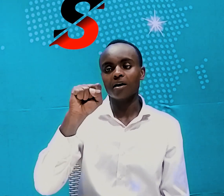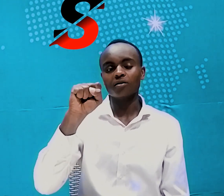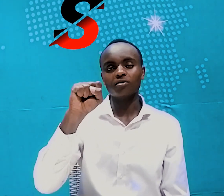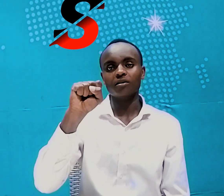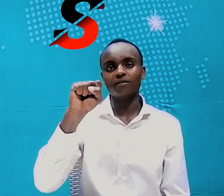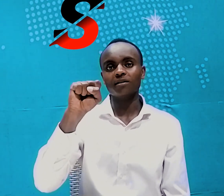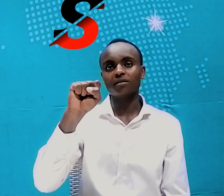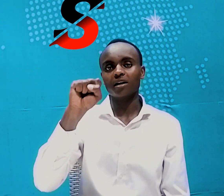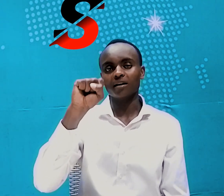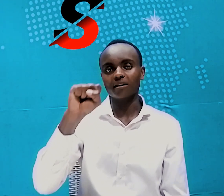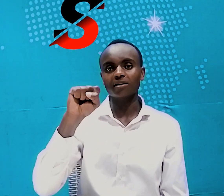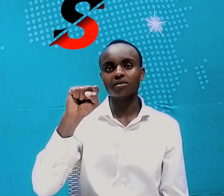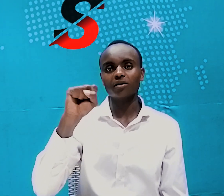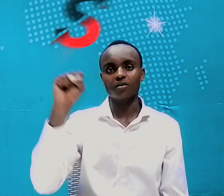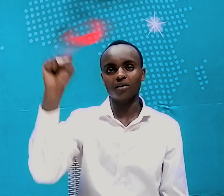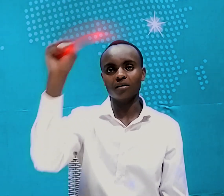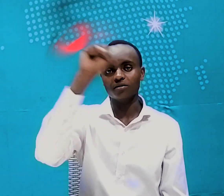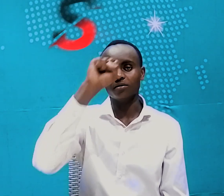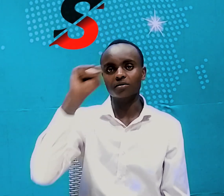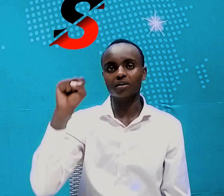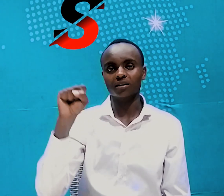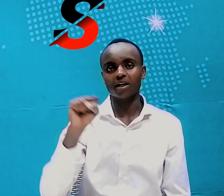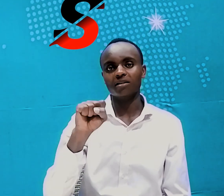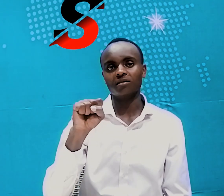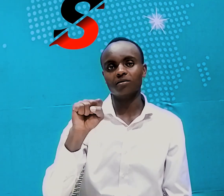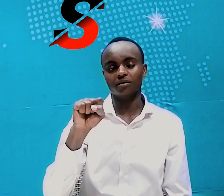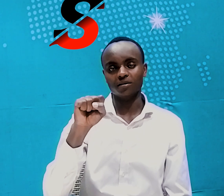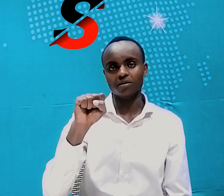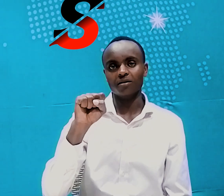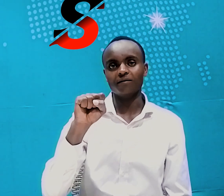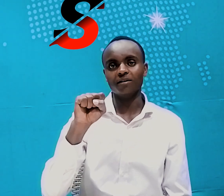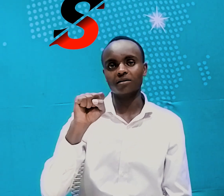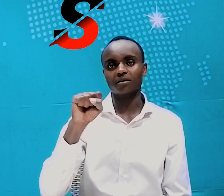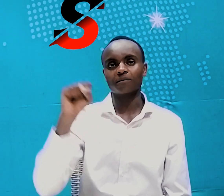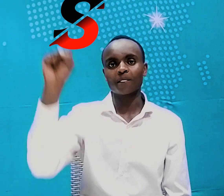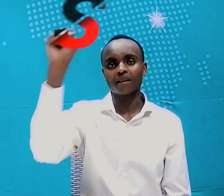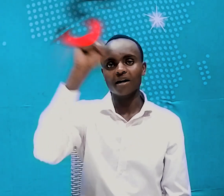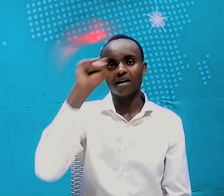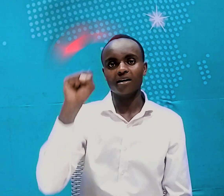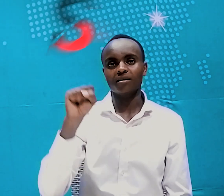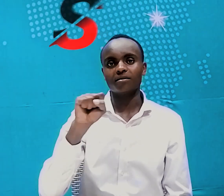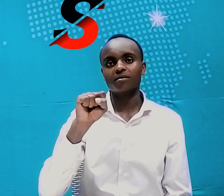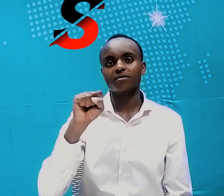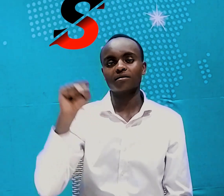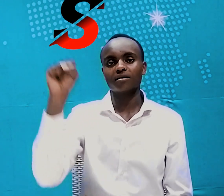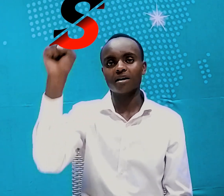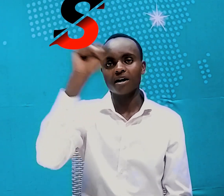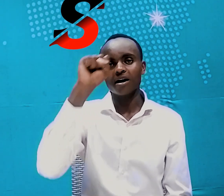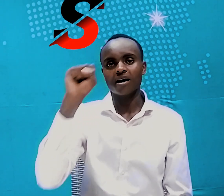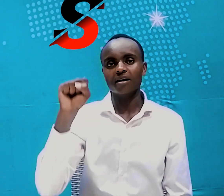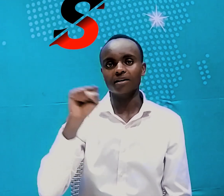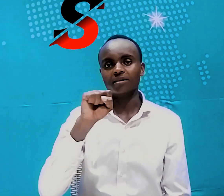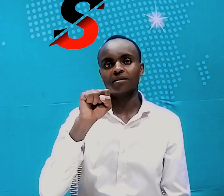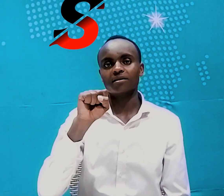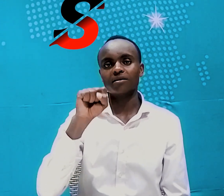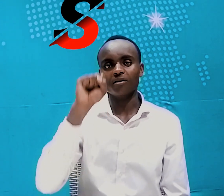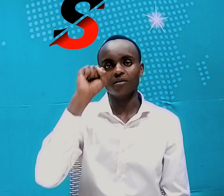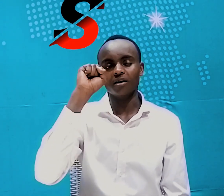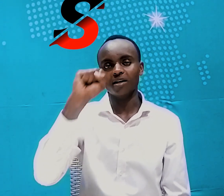cross your fist like that, or draw letter S crossing your fist. S. S or